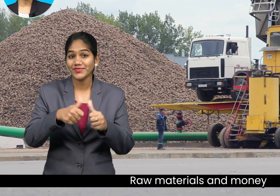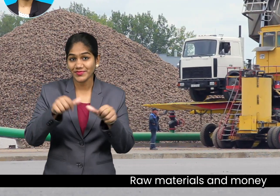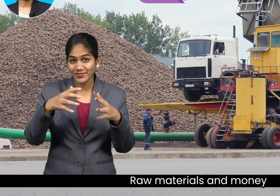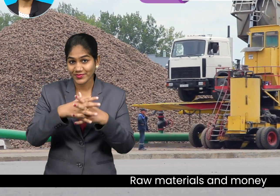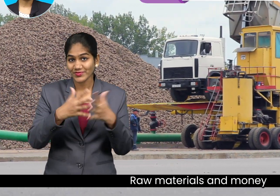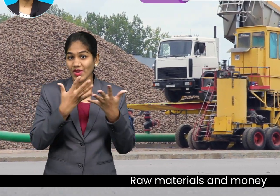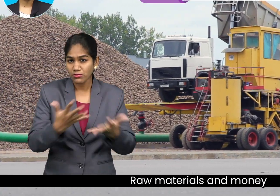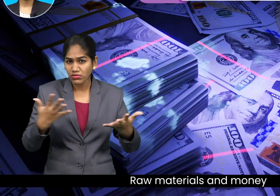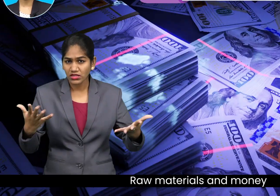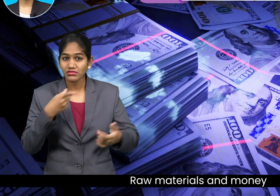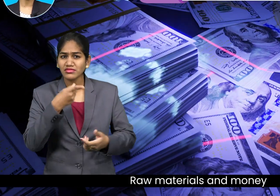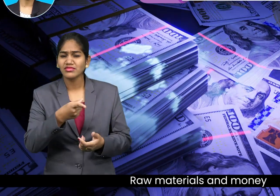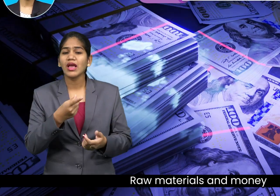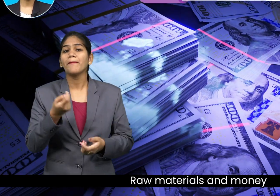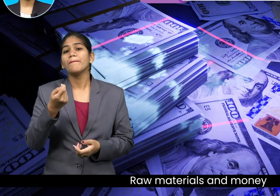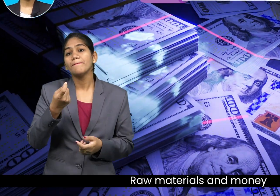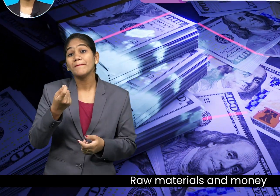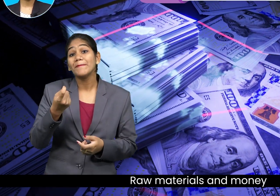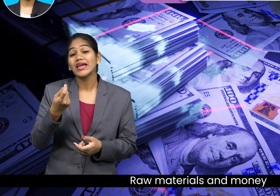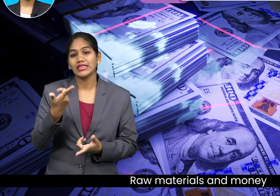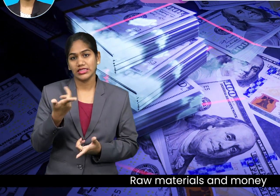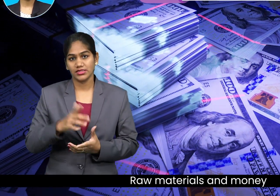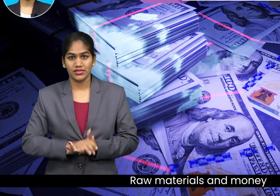Raw materials and money.